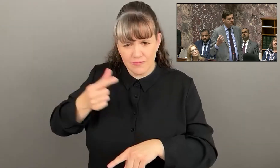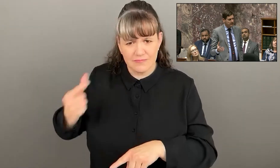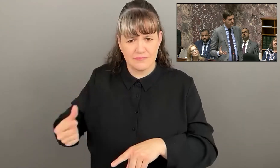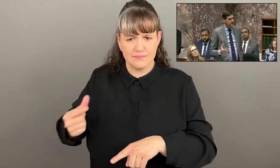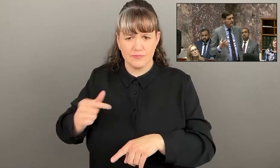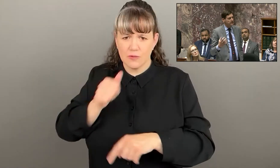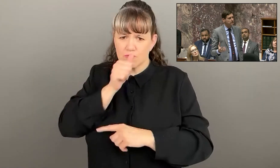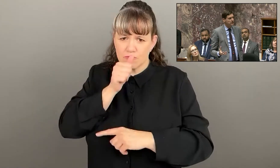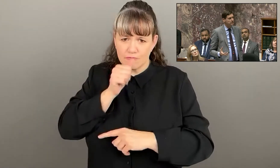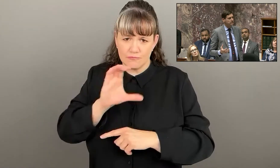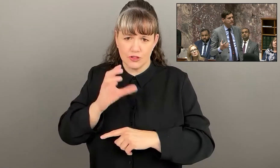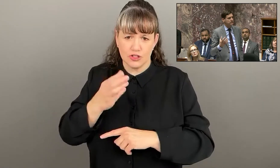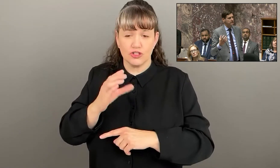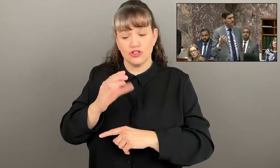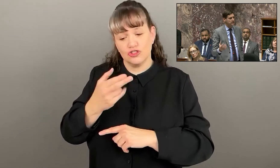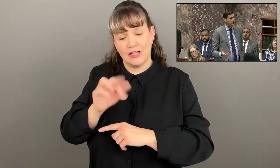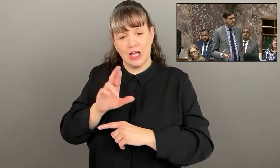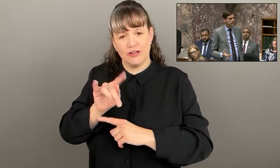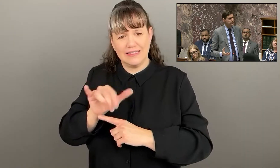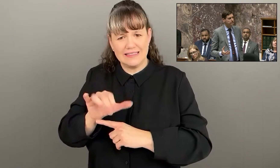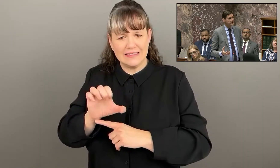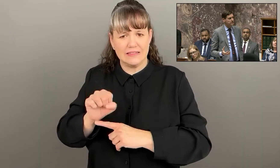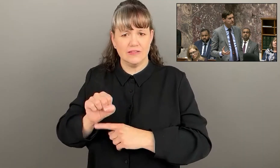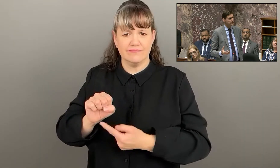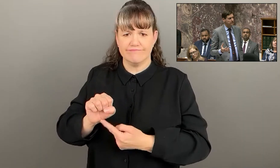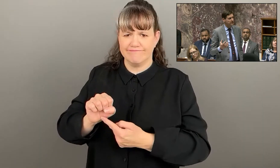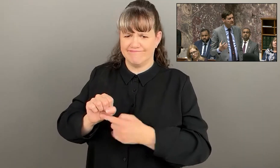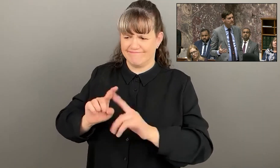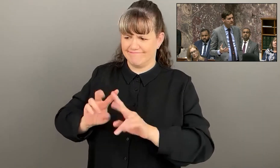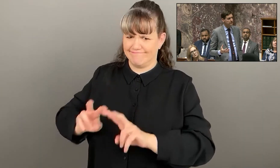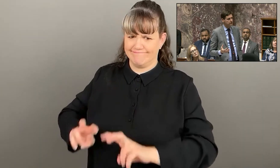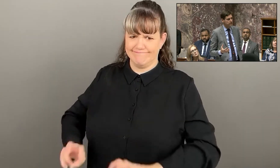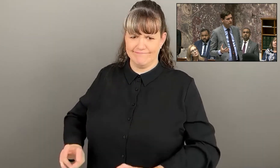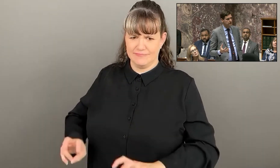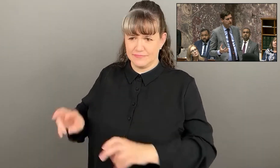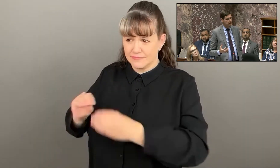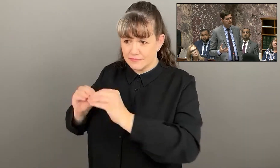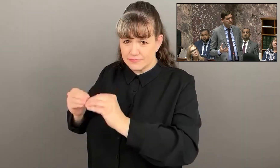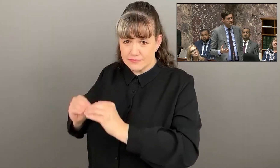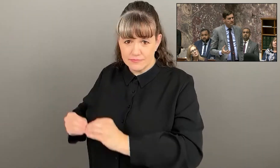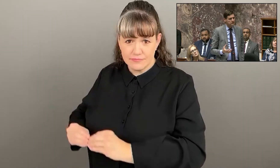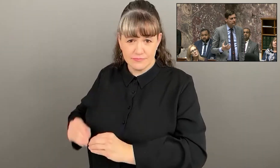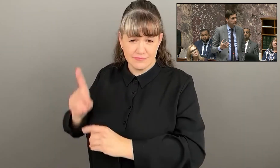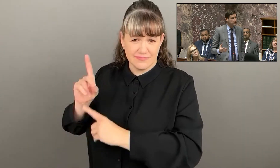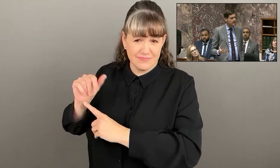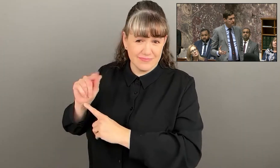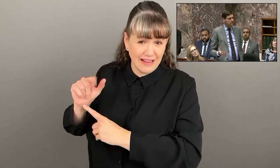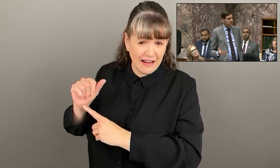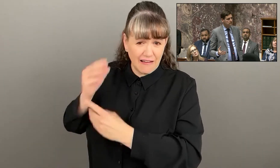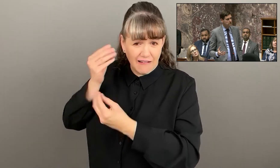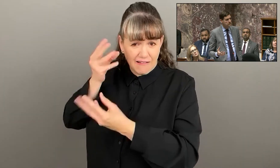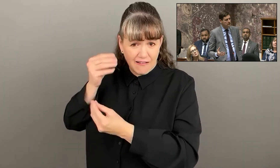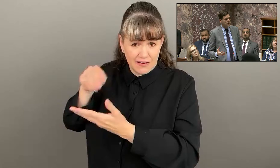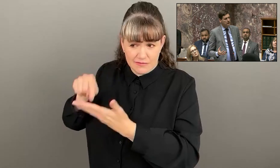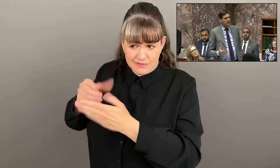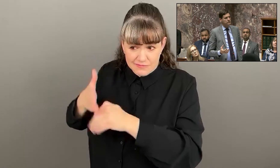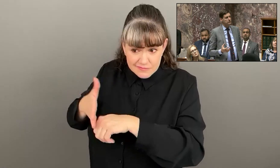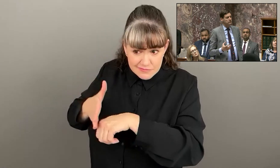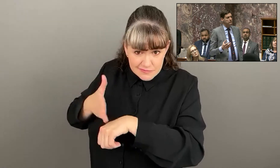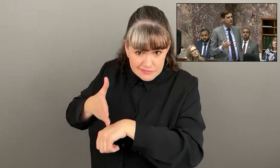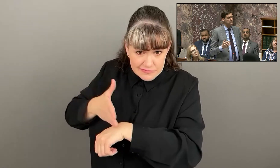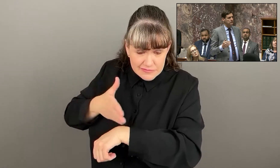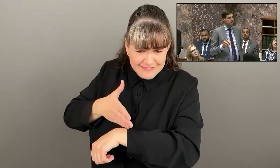the metrics, the outcomes, the improvements for that specific group, I just don't think we're seeing them.